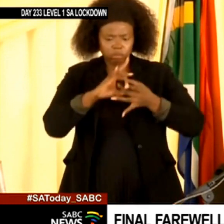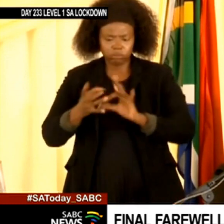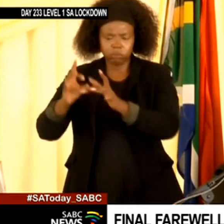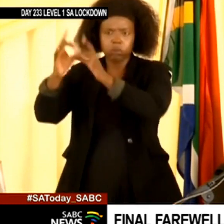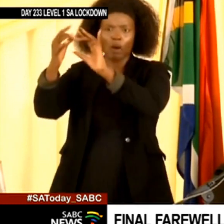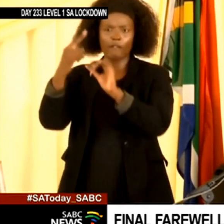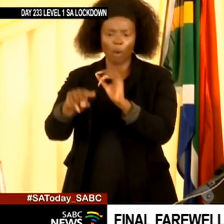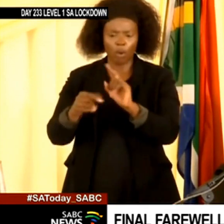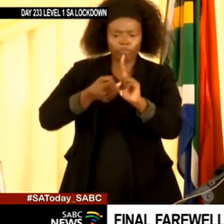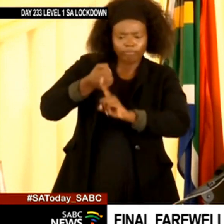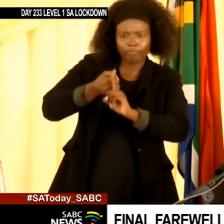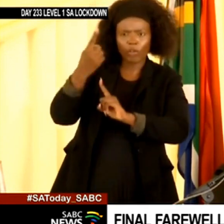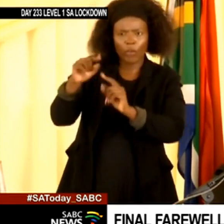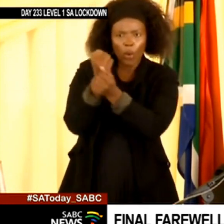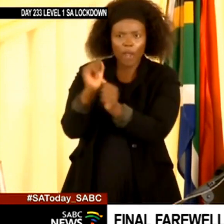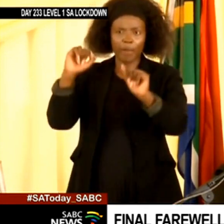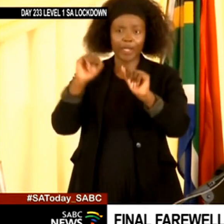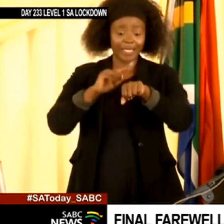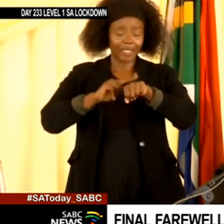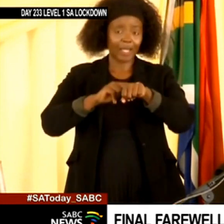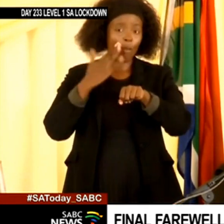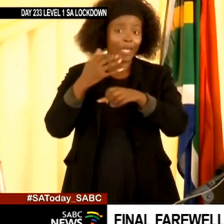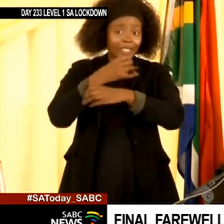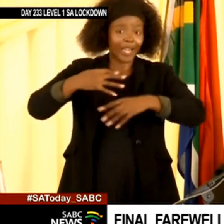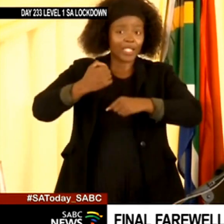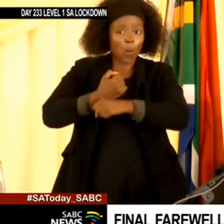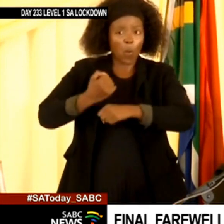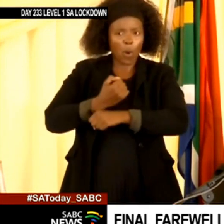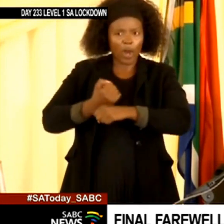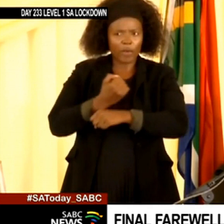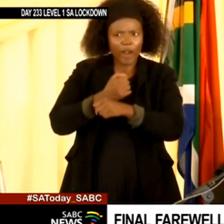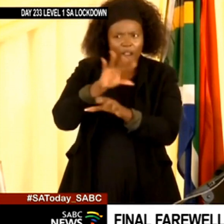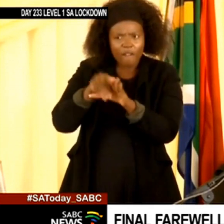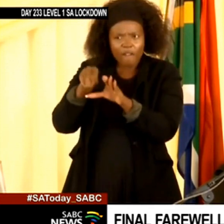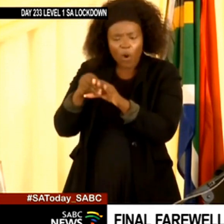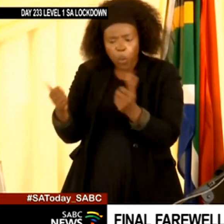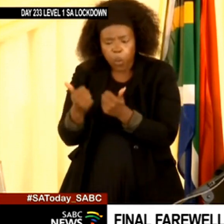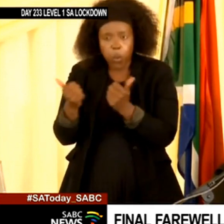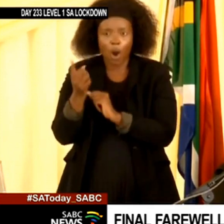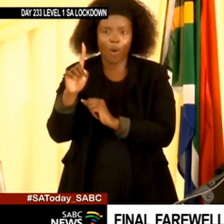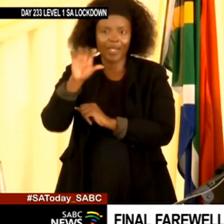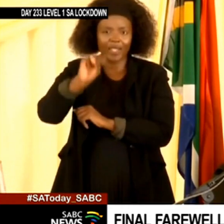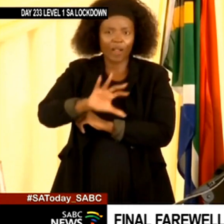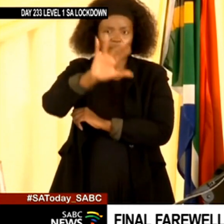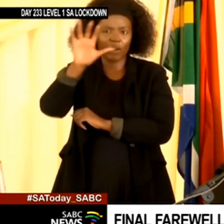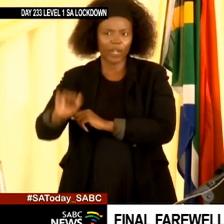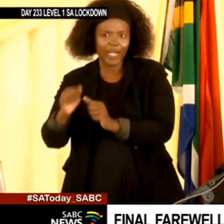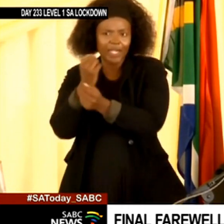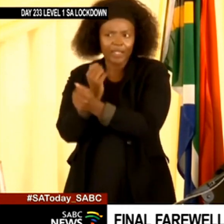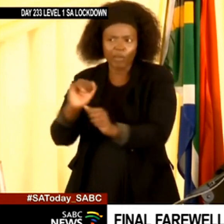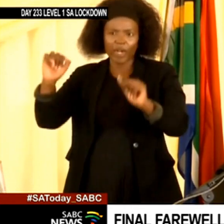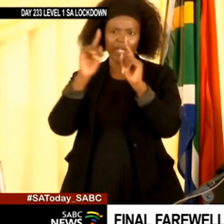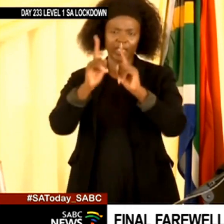struggle for liberation. When he started working, he participated in the South African Democratic